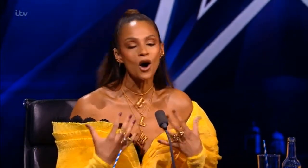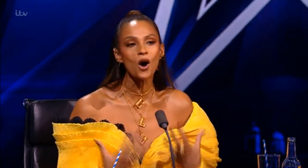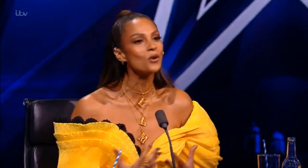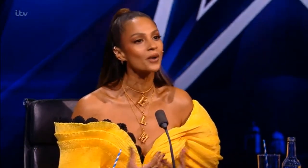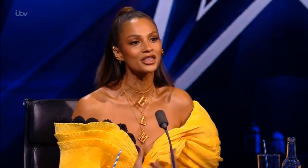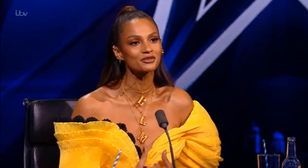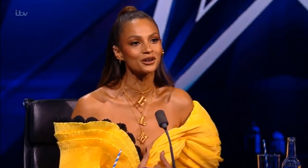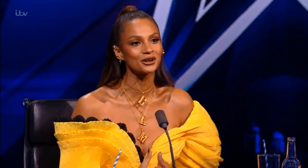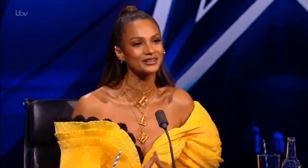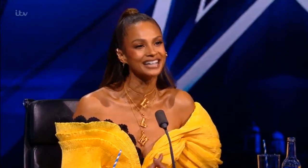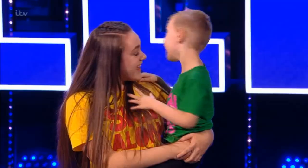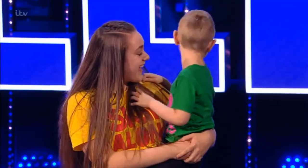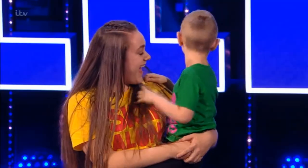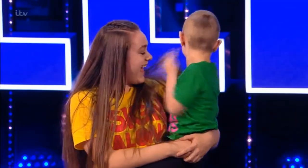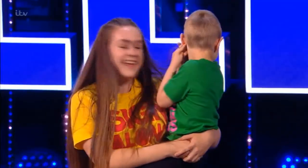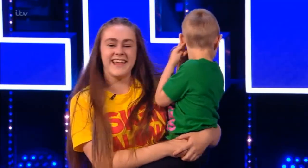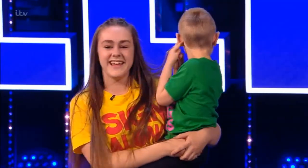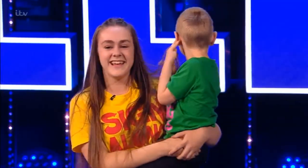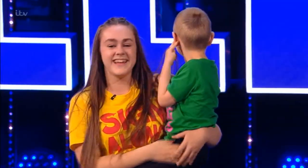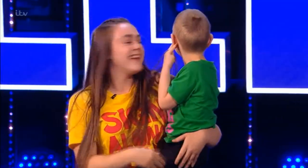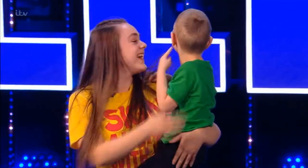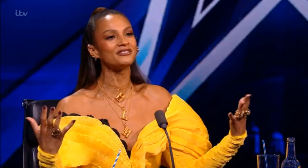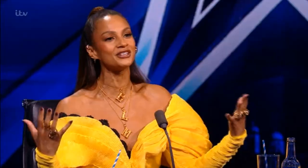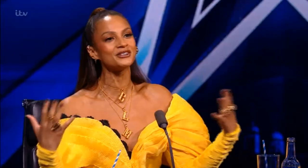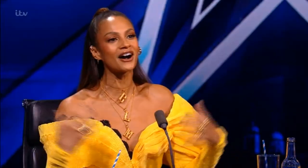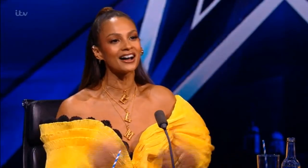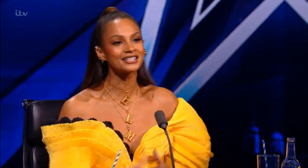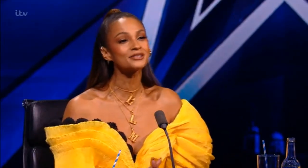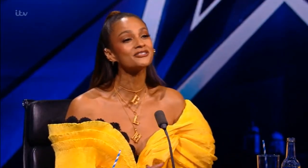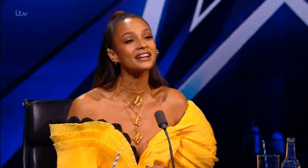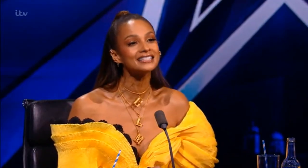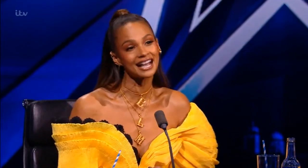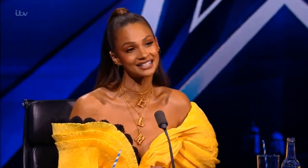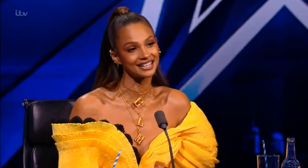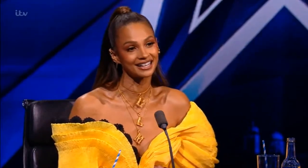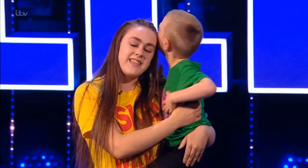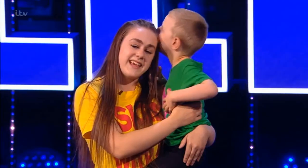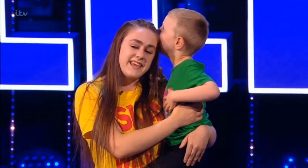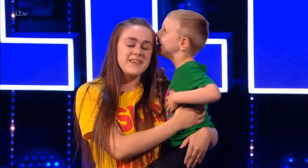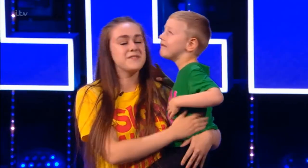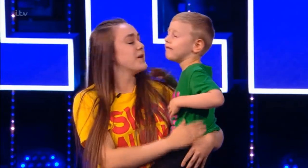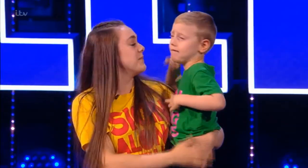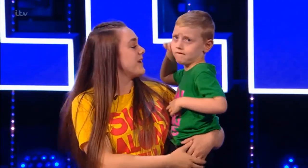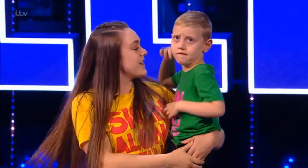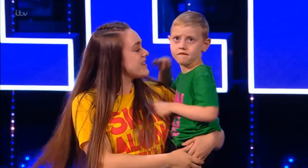whole way through. And I just feel so happy for you guys. It was fantastic. Thank you. I love you.